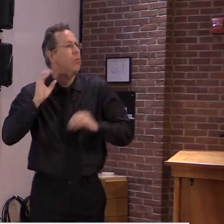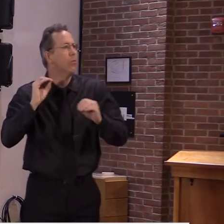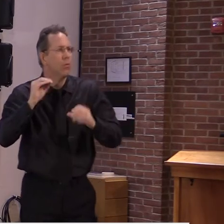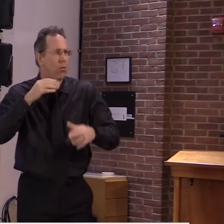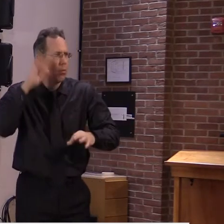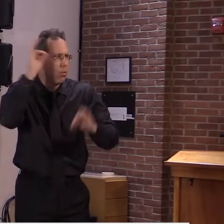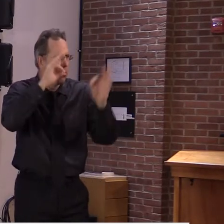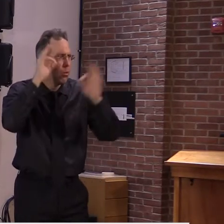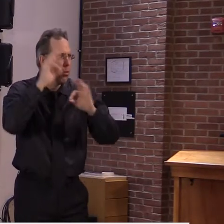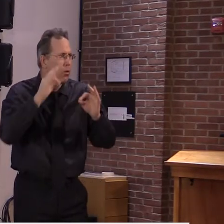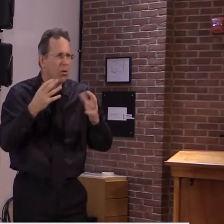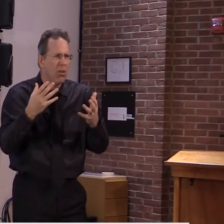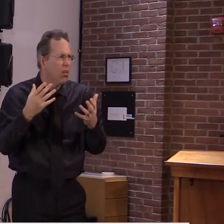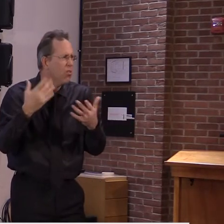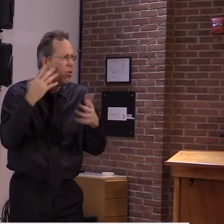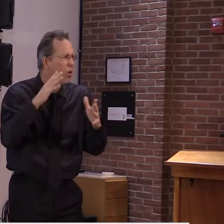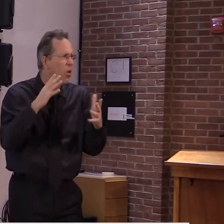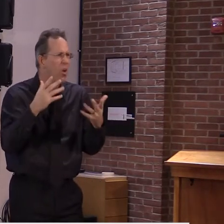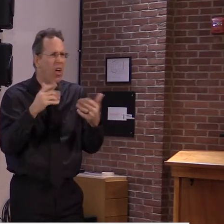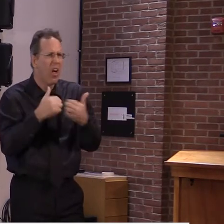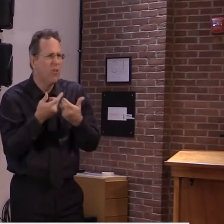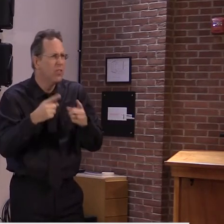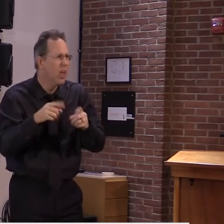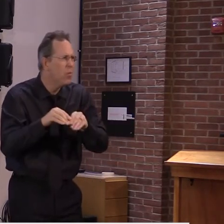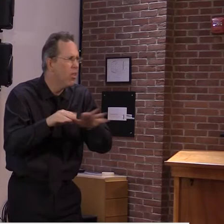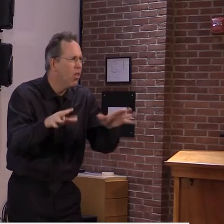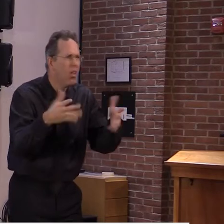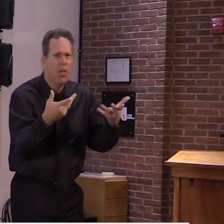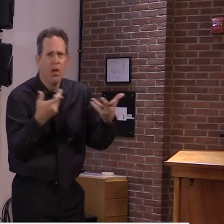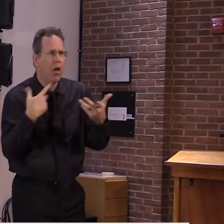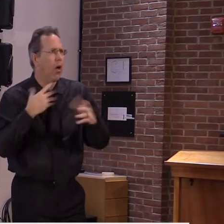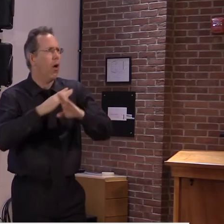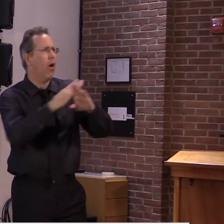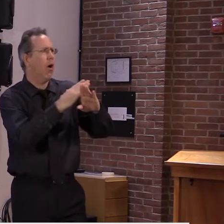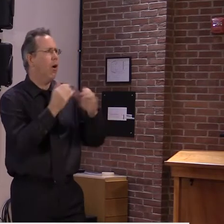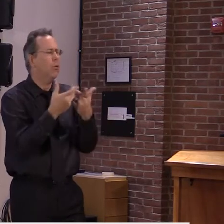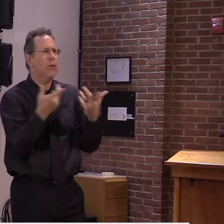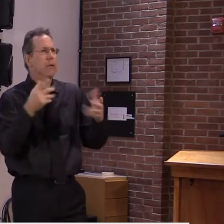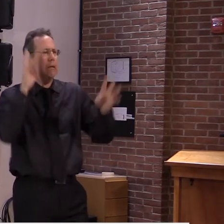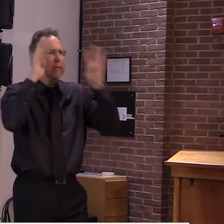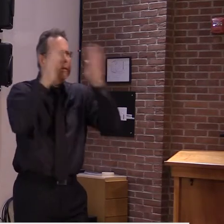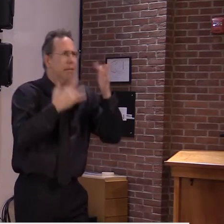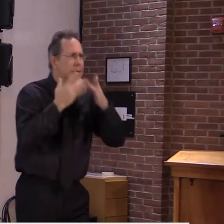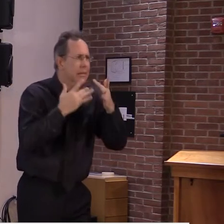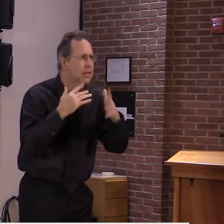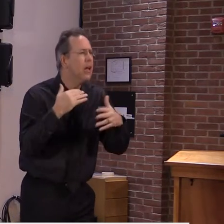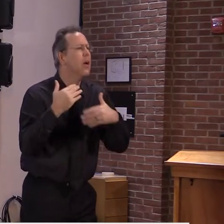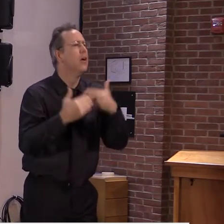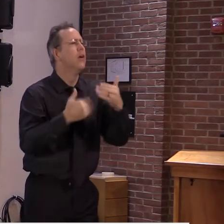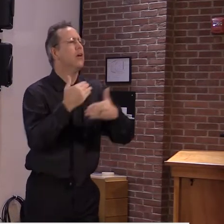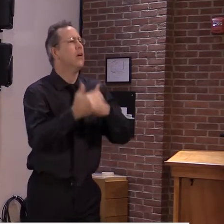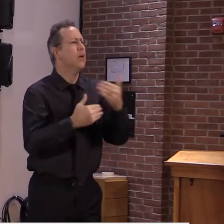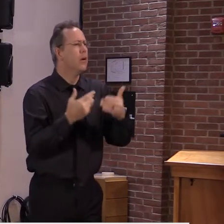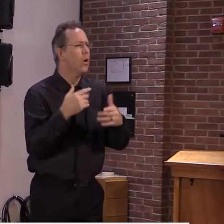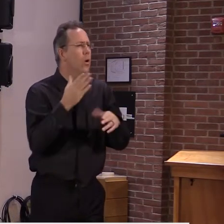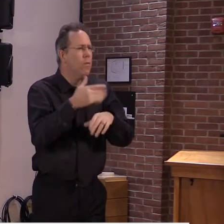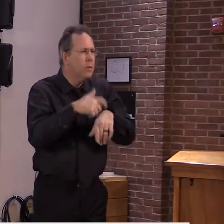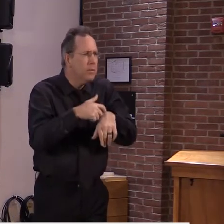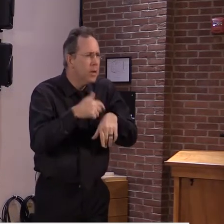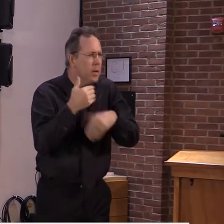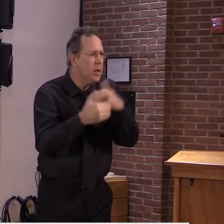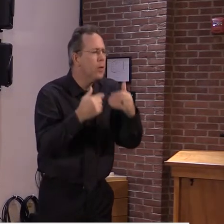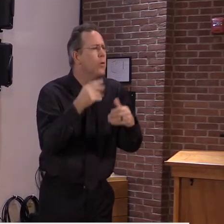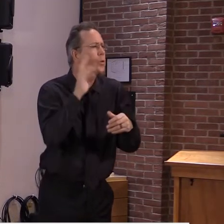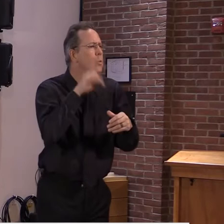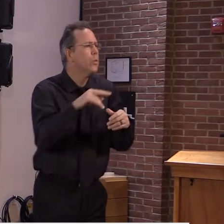though there was a pandemic flu playbook from 2017 that was fairly focused on influenza,